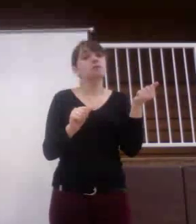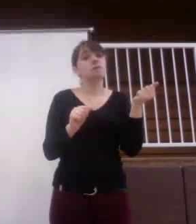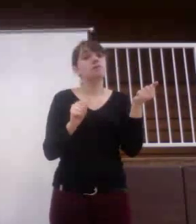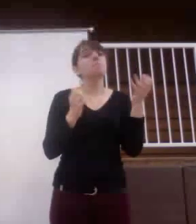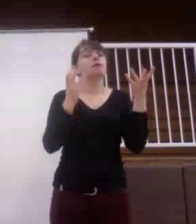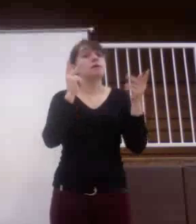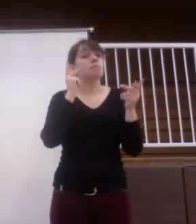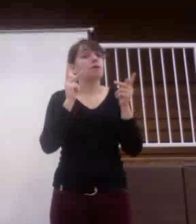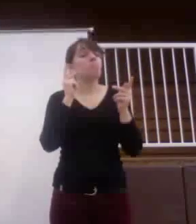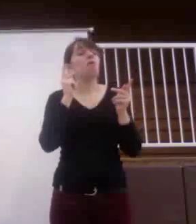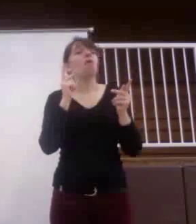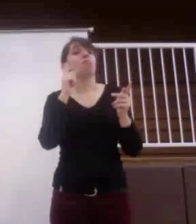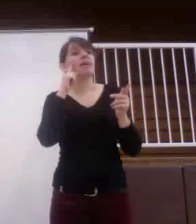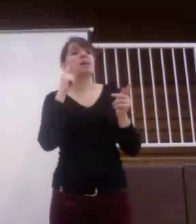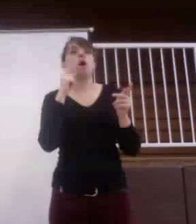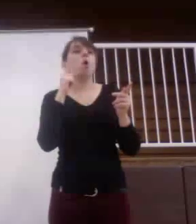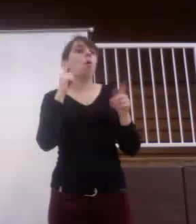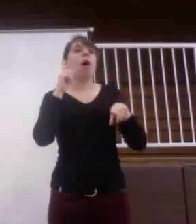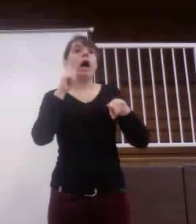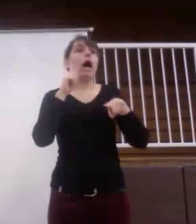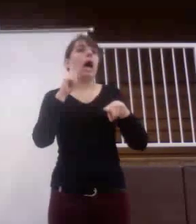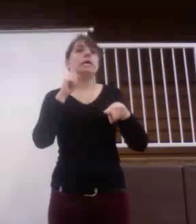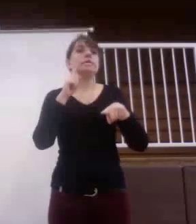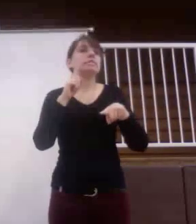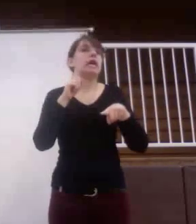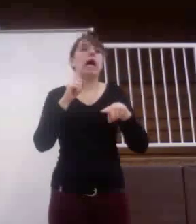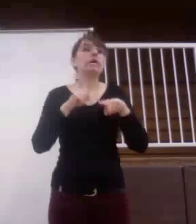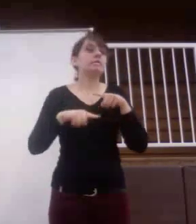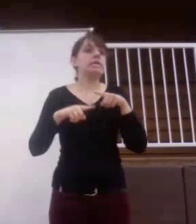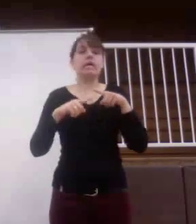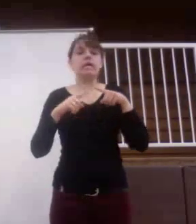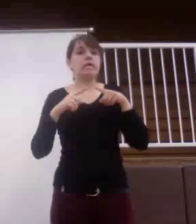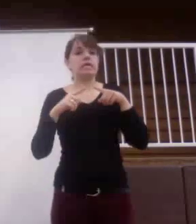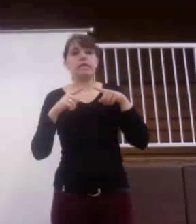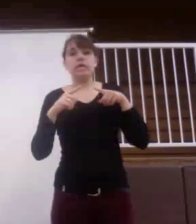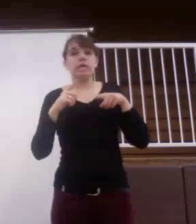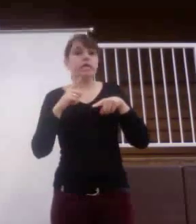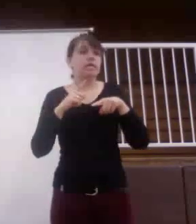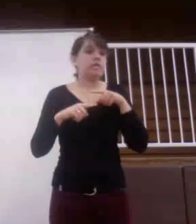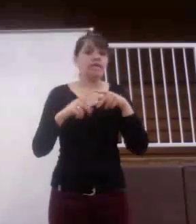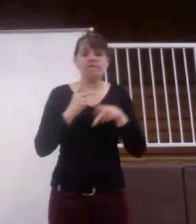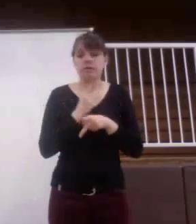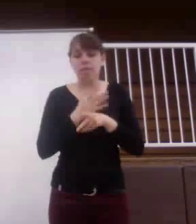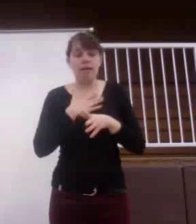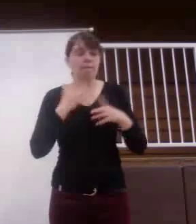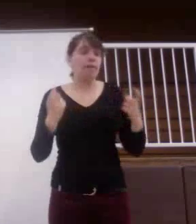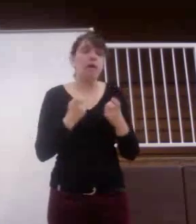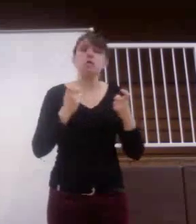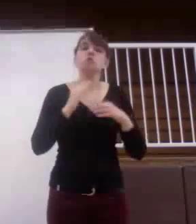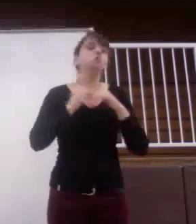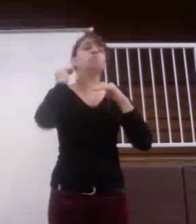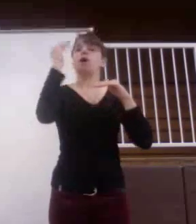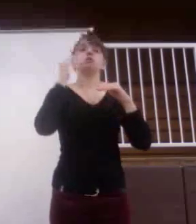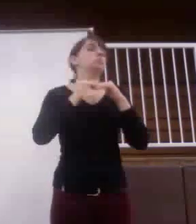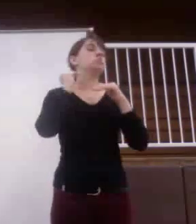be insufferable pain, but that's not true. As I mentioned, because of palliative care,